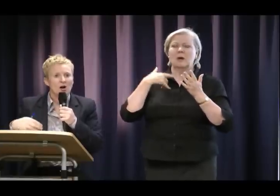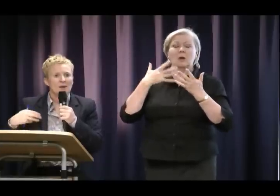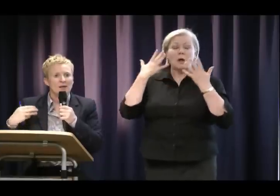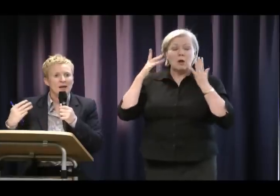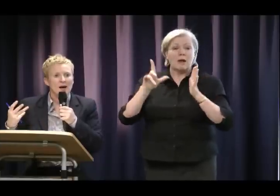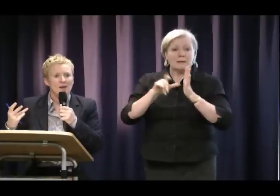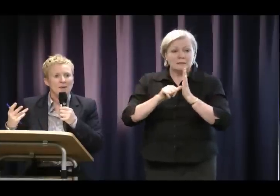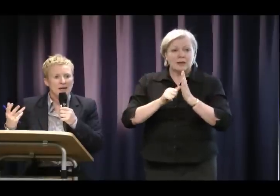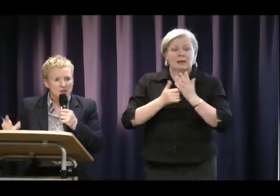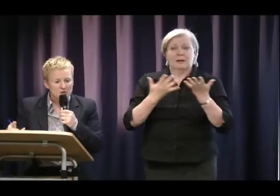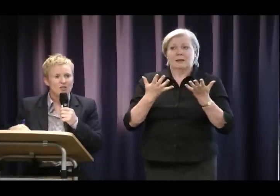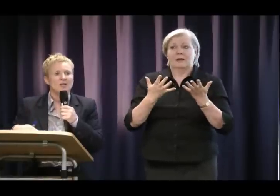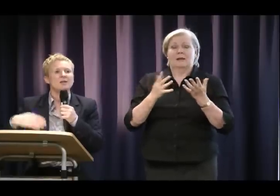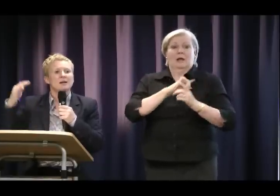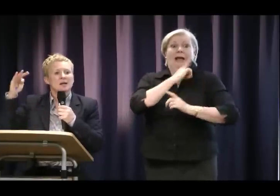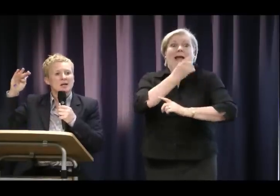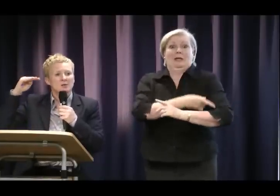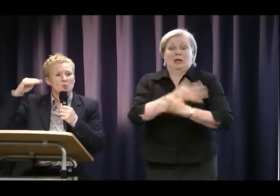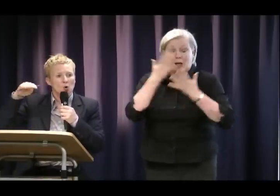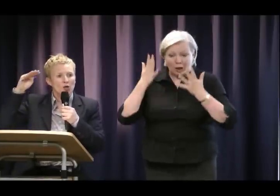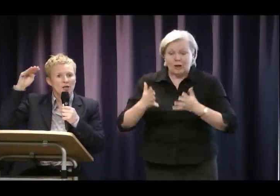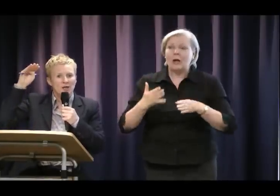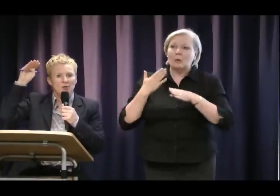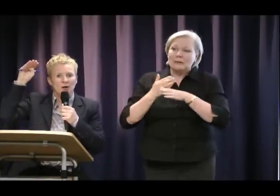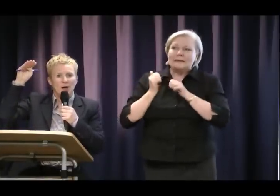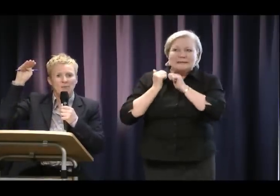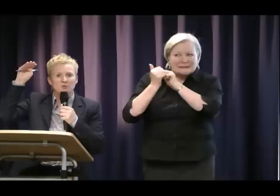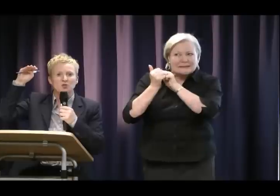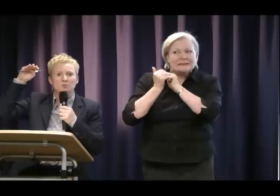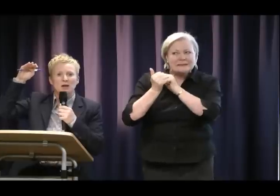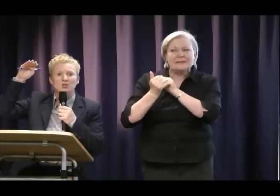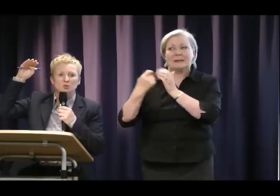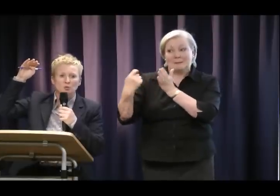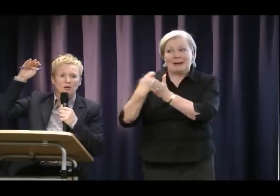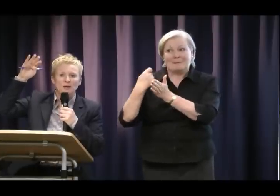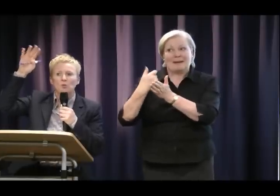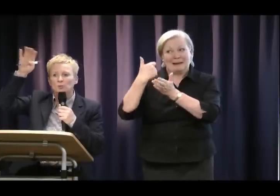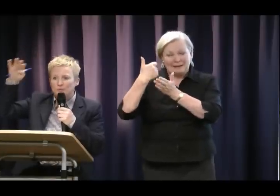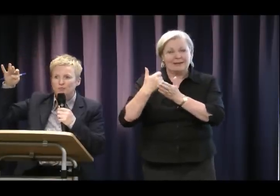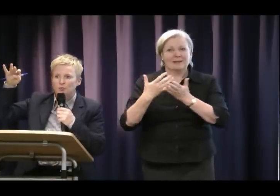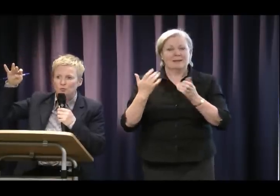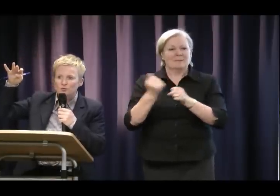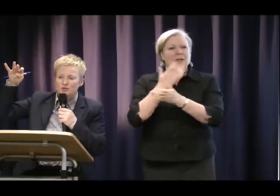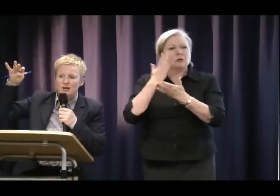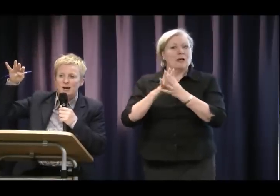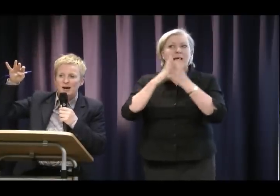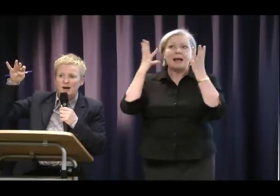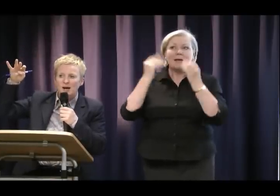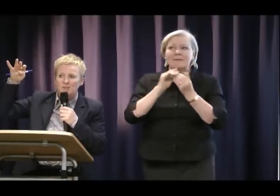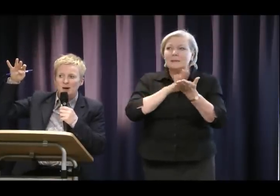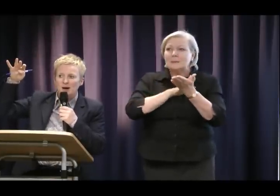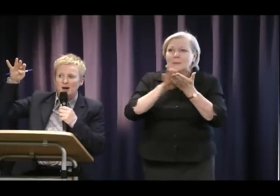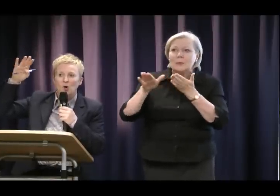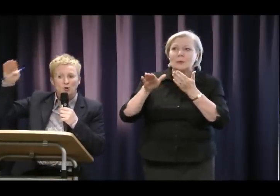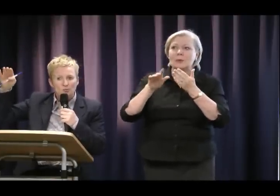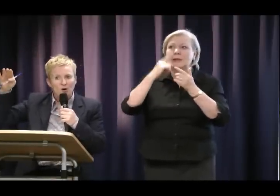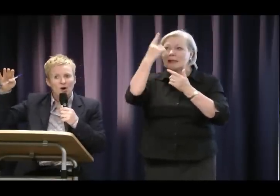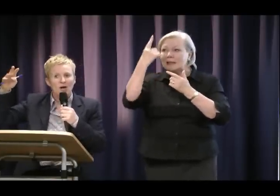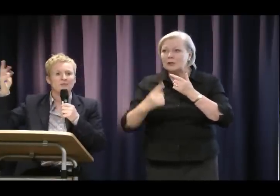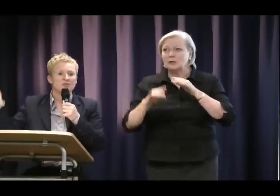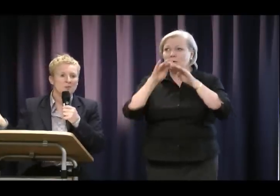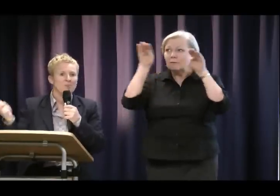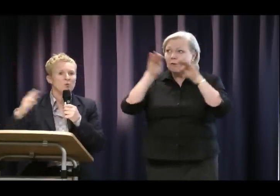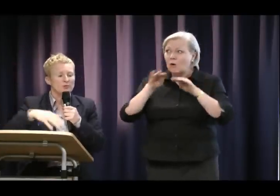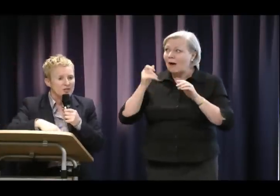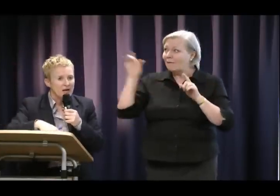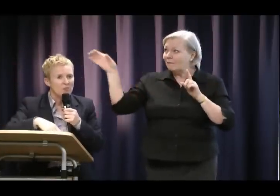of time and energy in working to make sure that all of the floors are